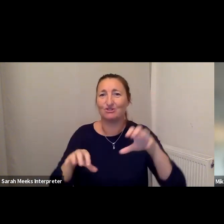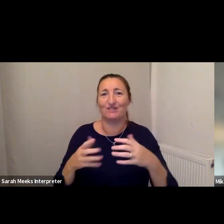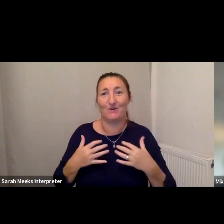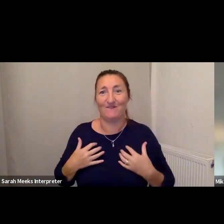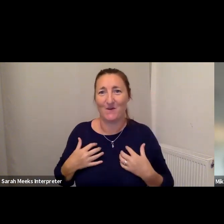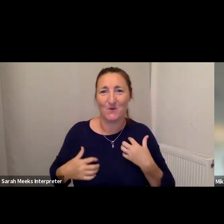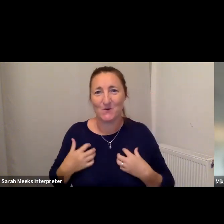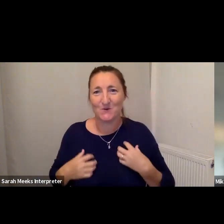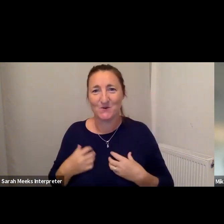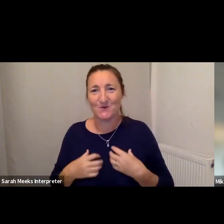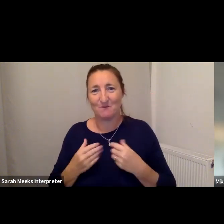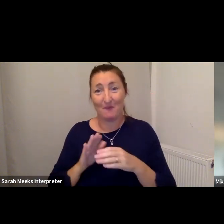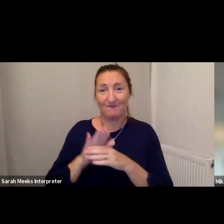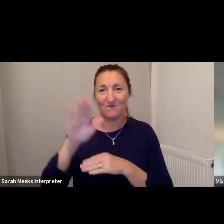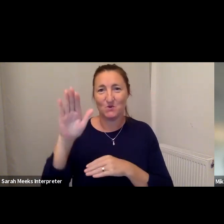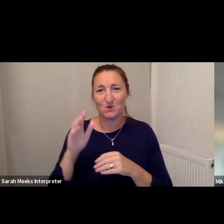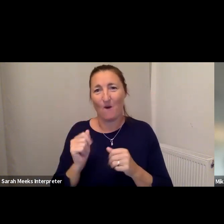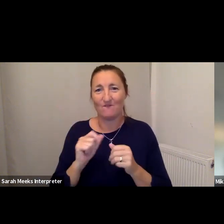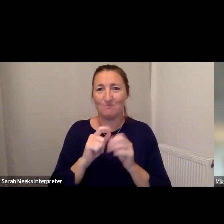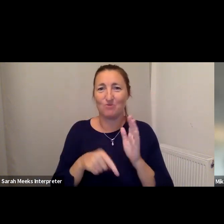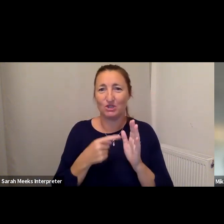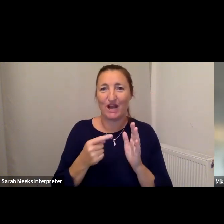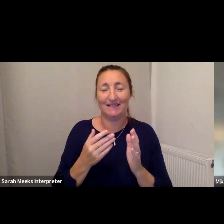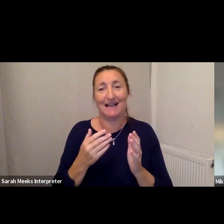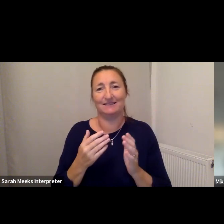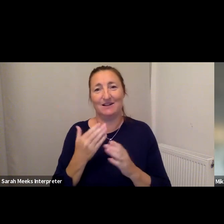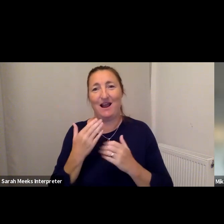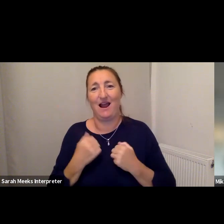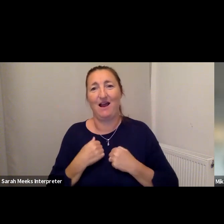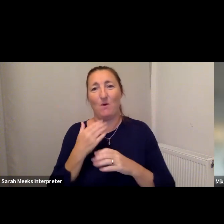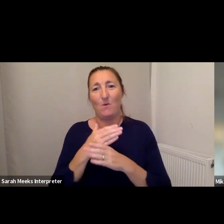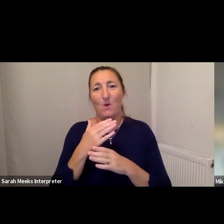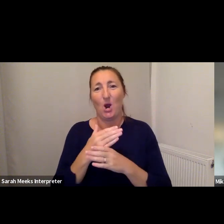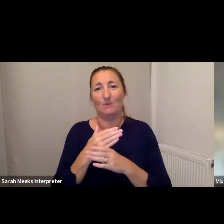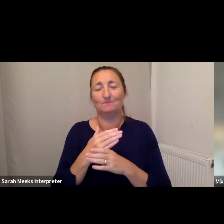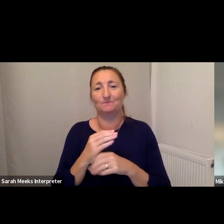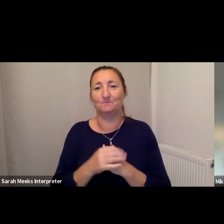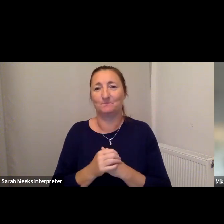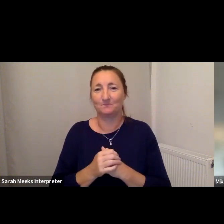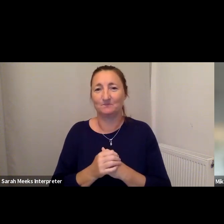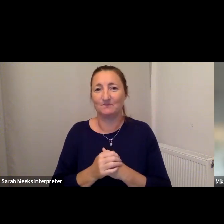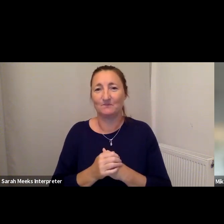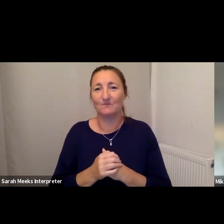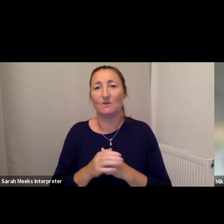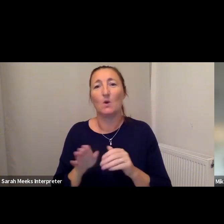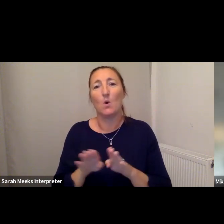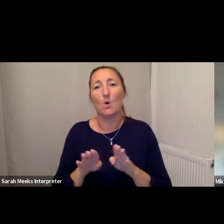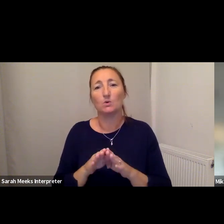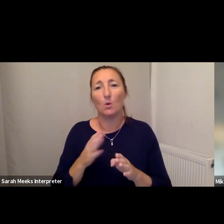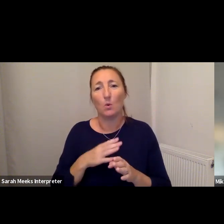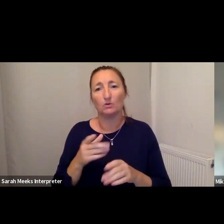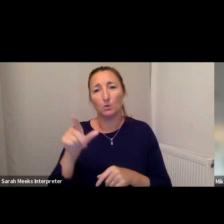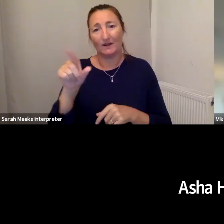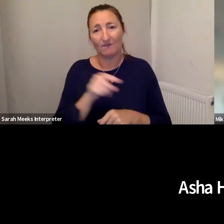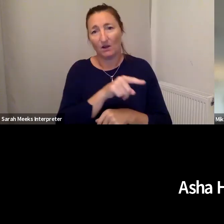excited about the future of this direction of work. And before we close, we just wanted to invite